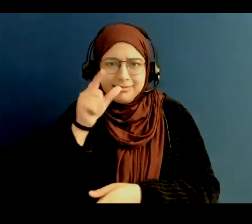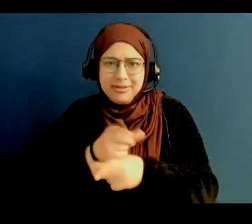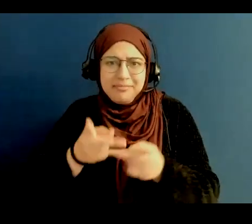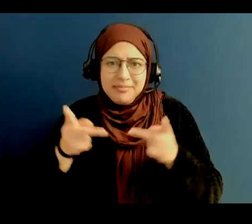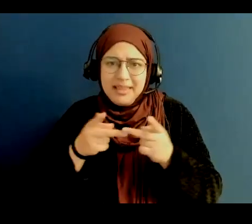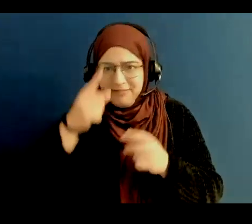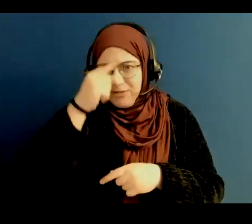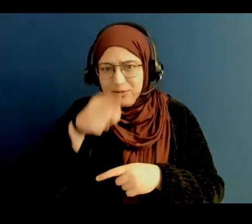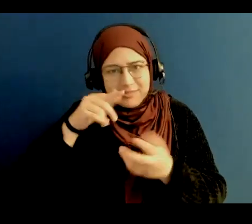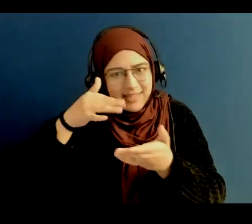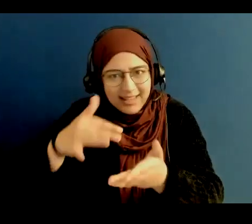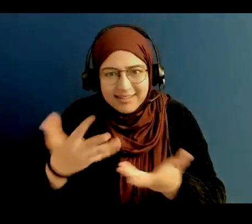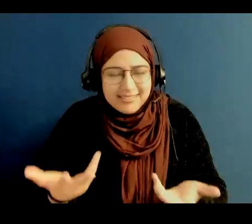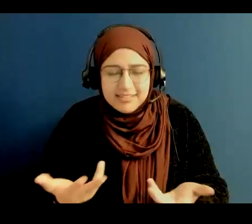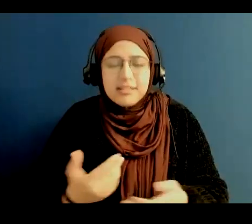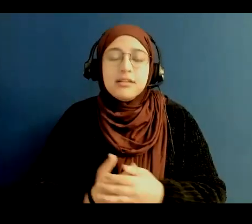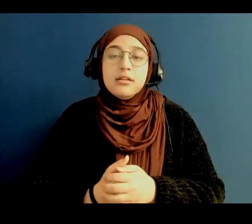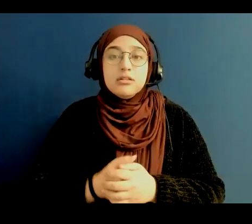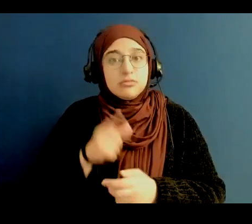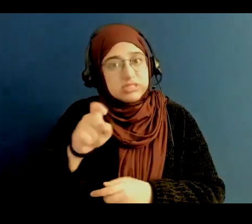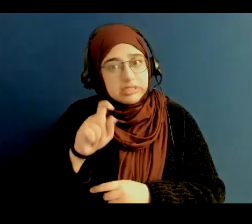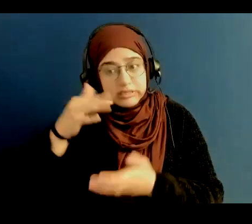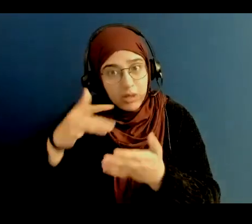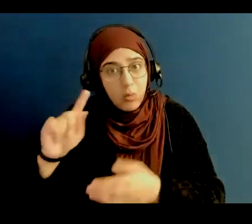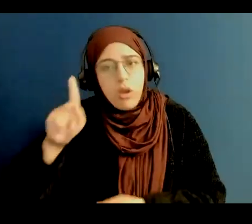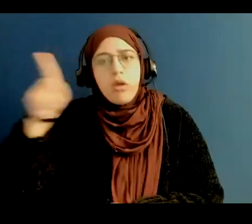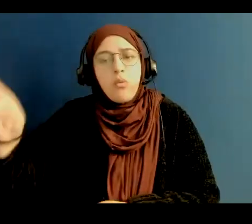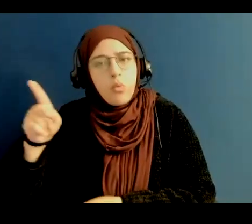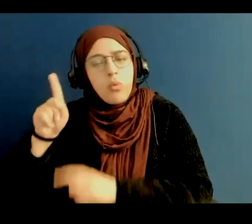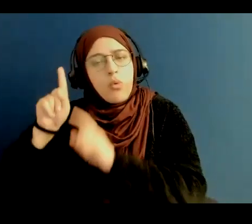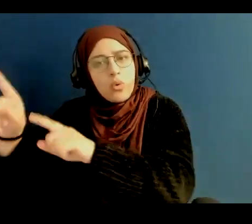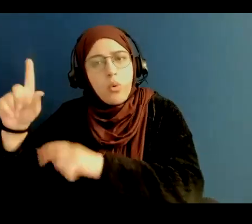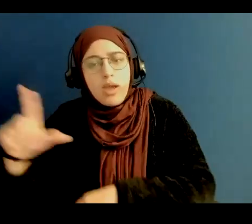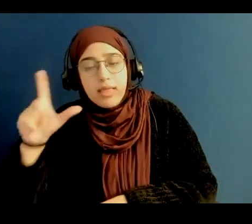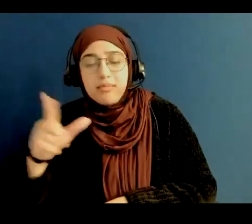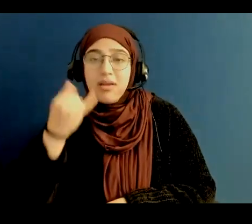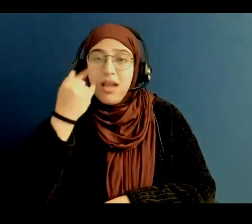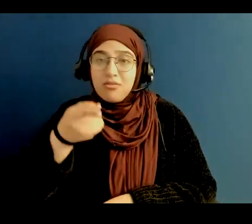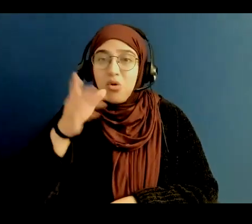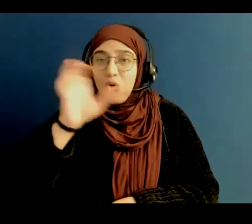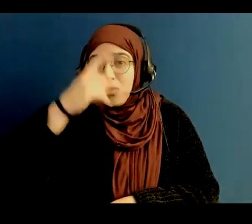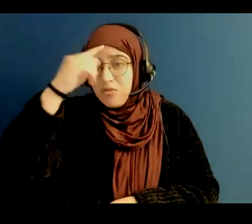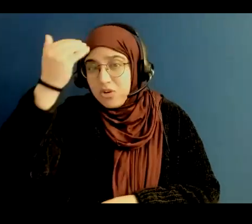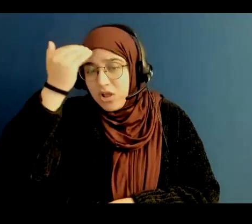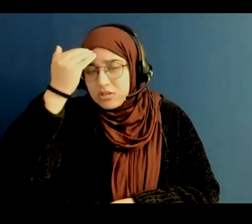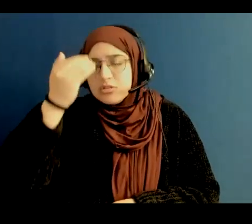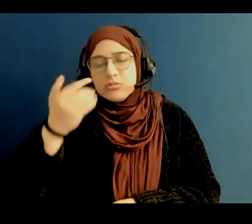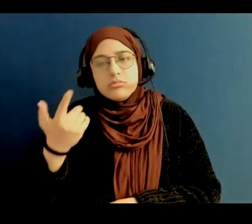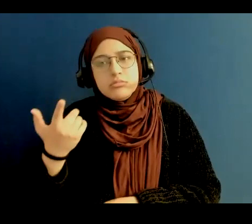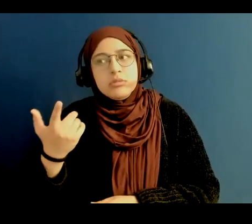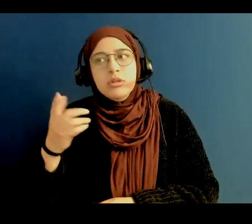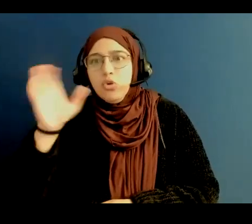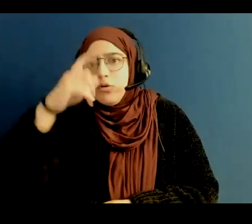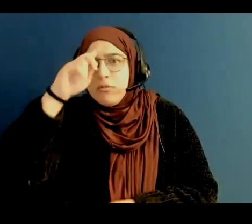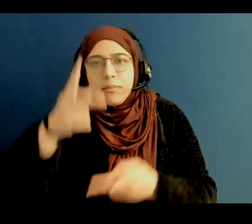to the library. If you're trying to go and seek knowledge, it's best to go outside to the mosque or do it in a place where there is more barakah,